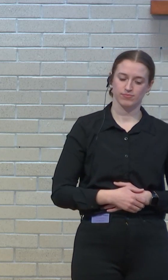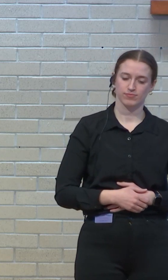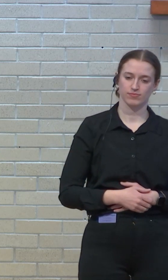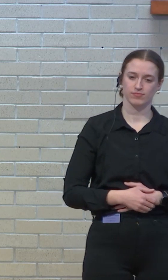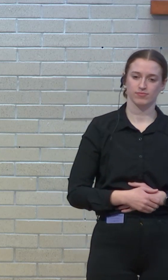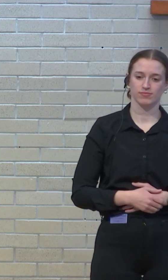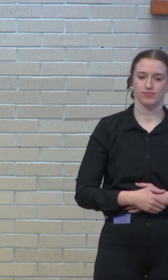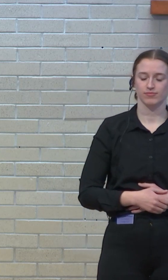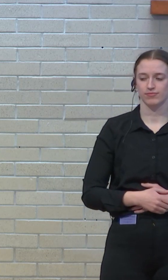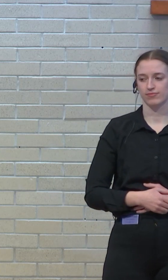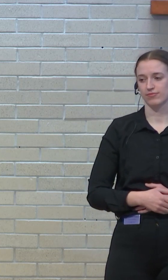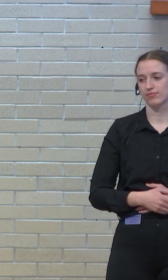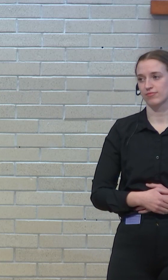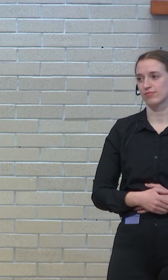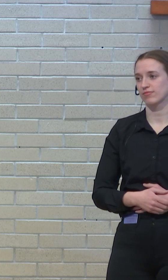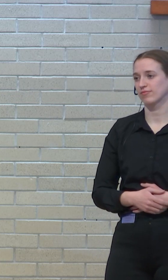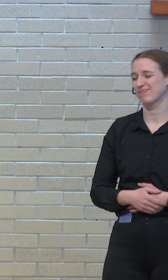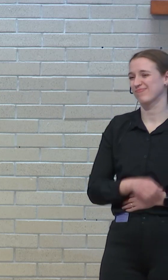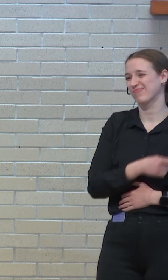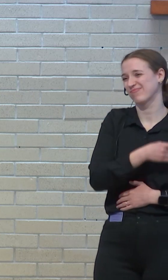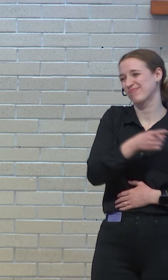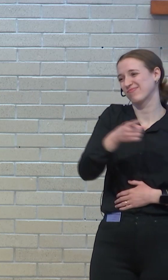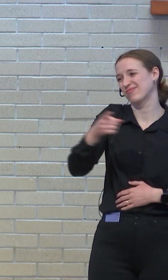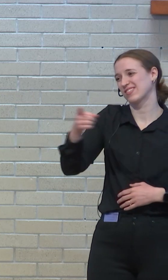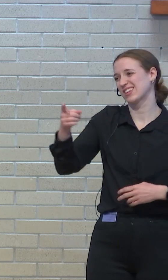and may your